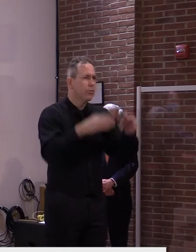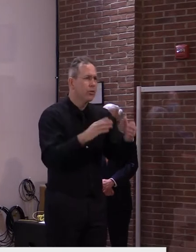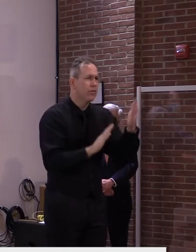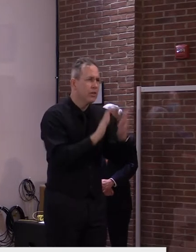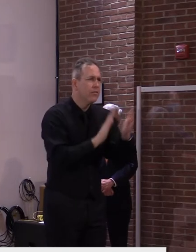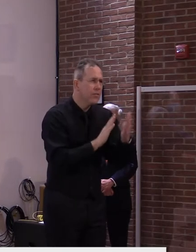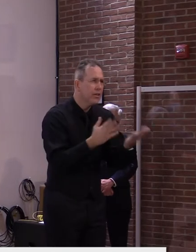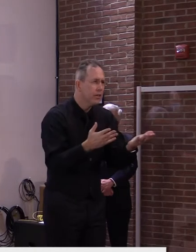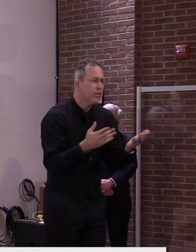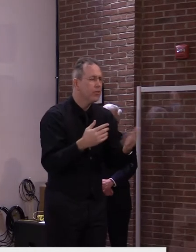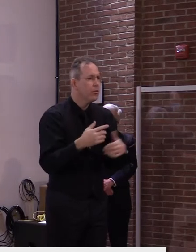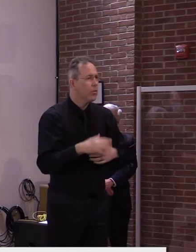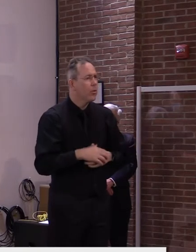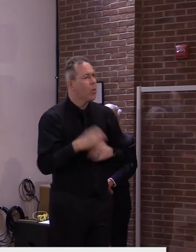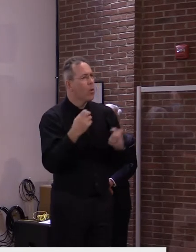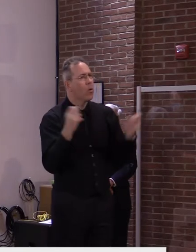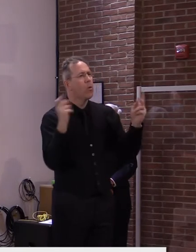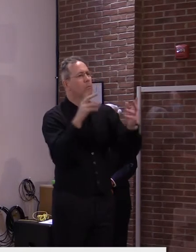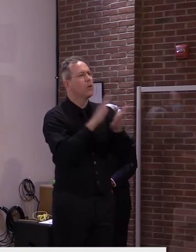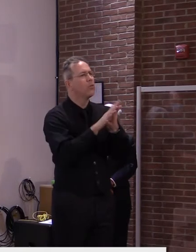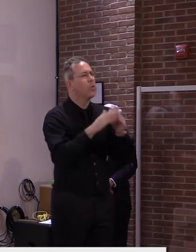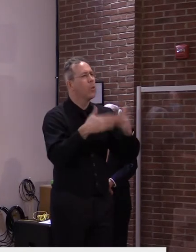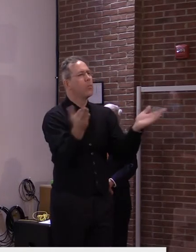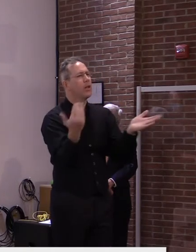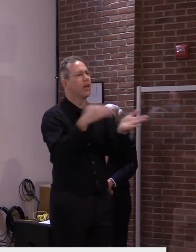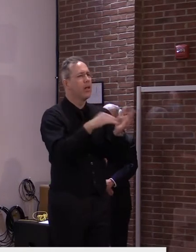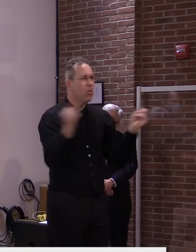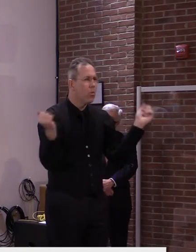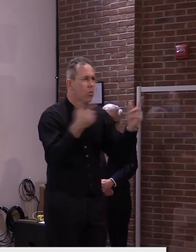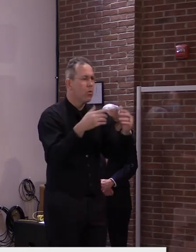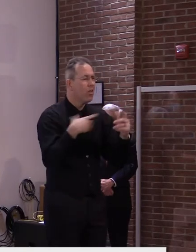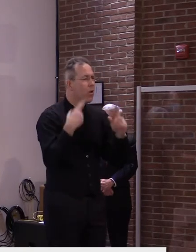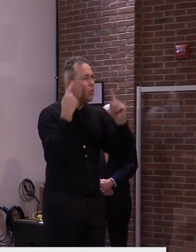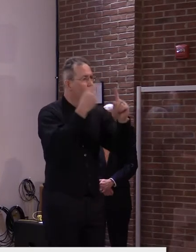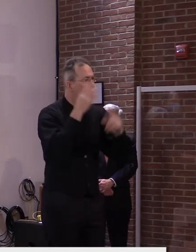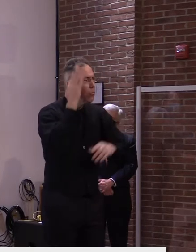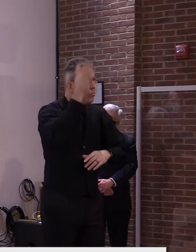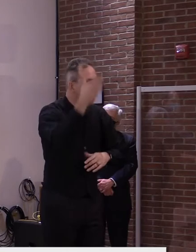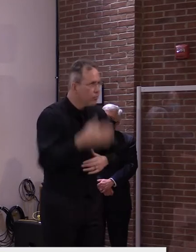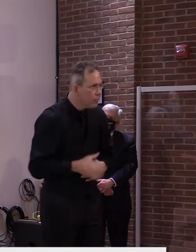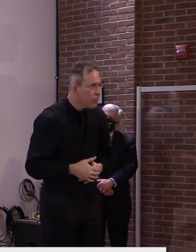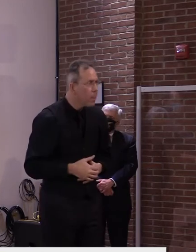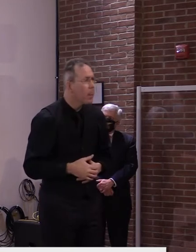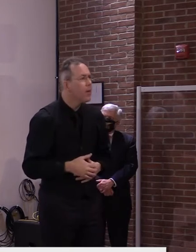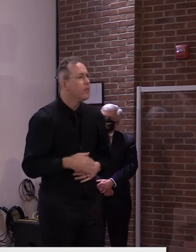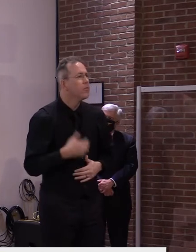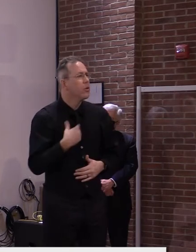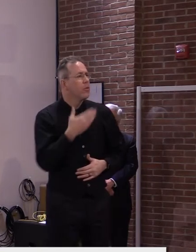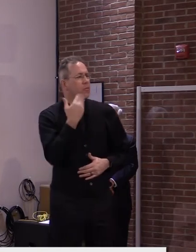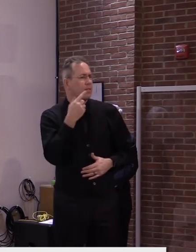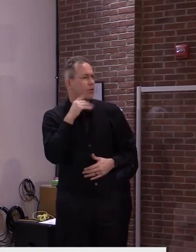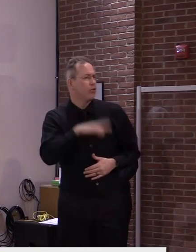All the districts will be able to get back to in-person learning because we know that's what's best for our kids.